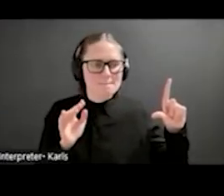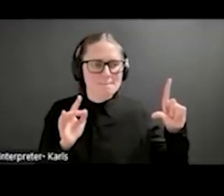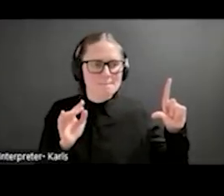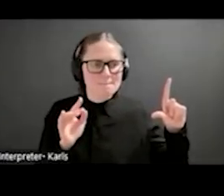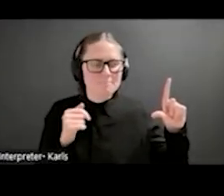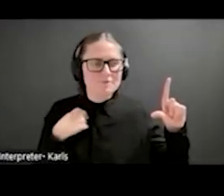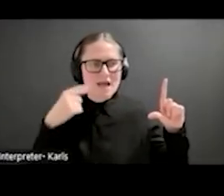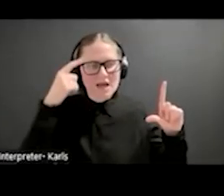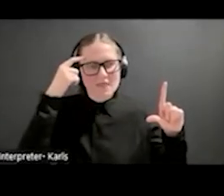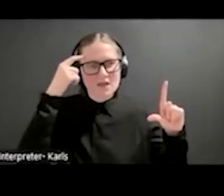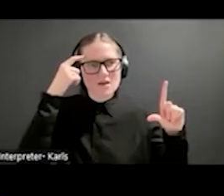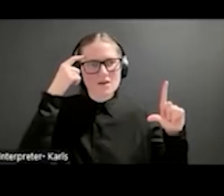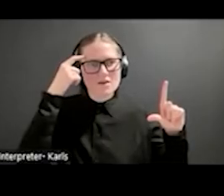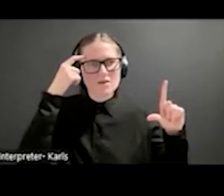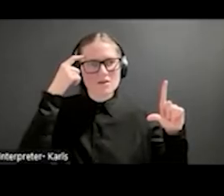I think